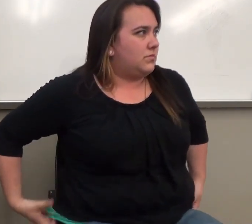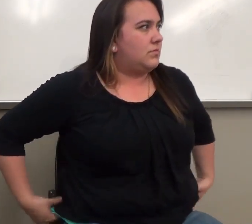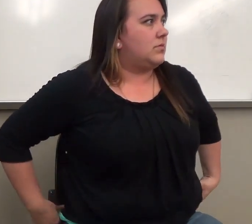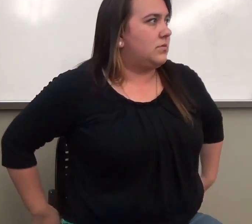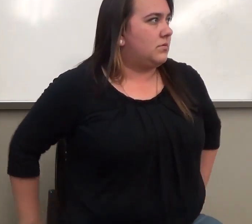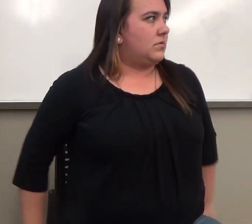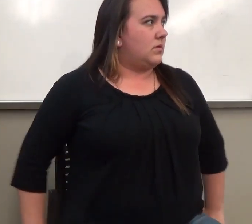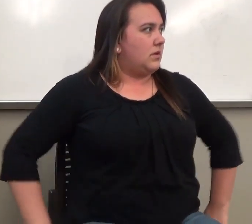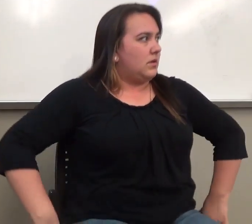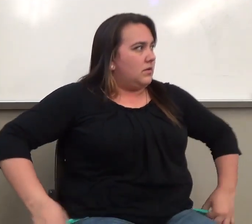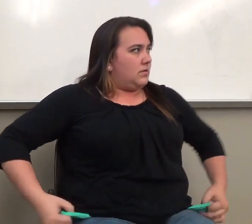for